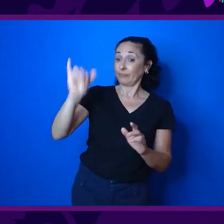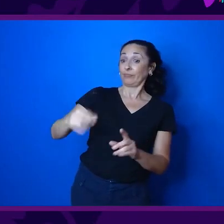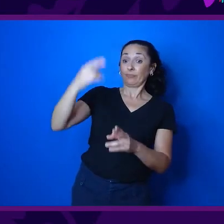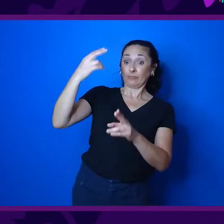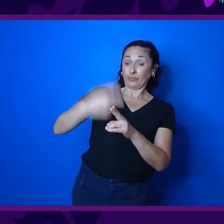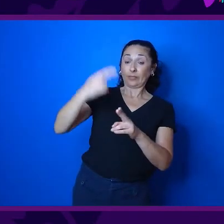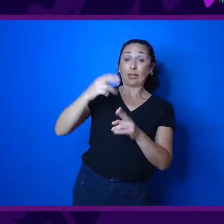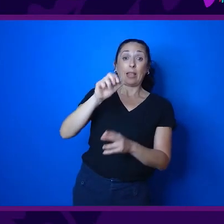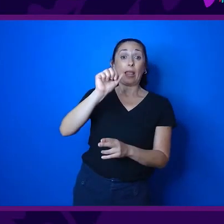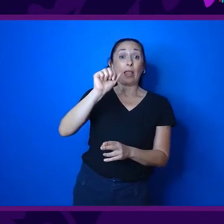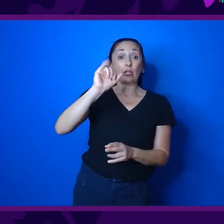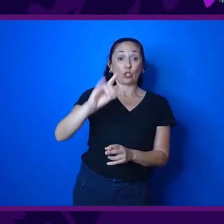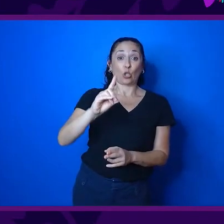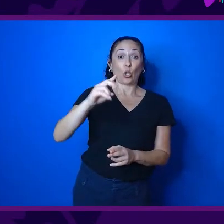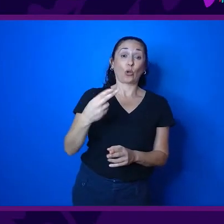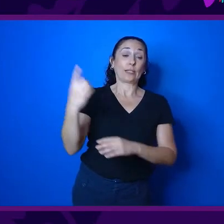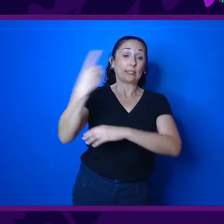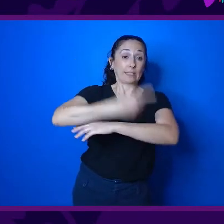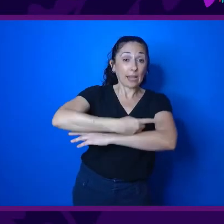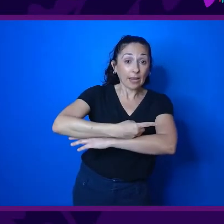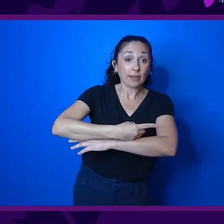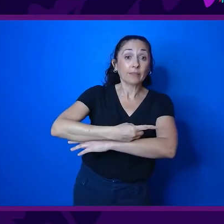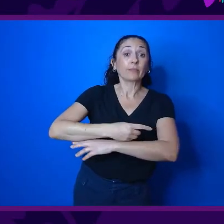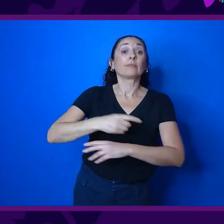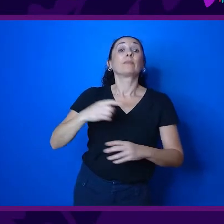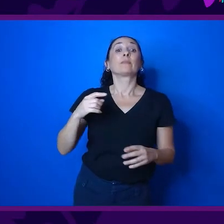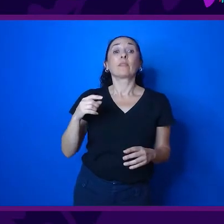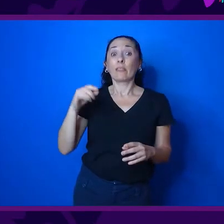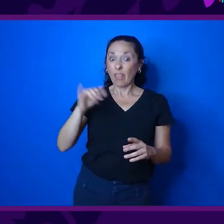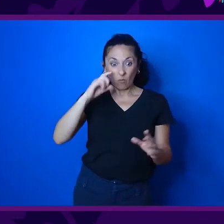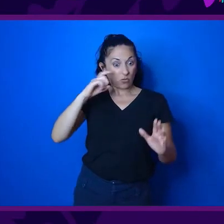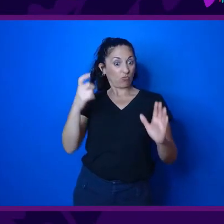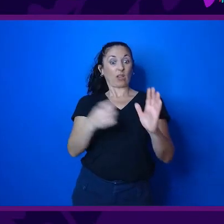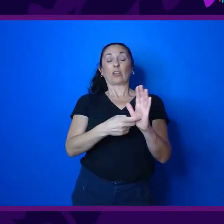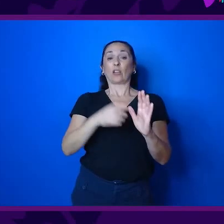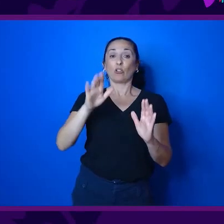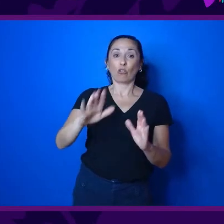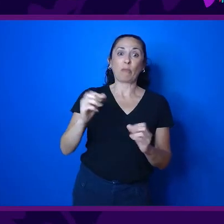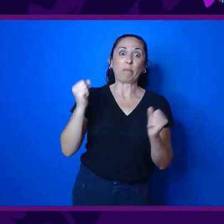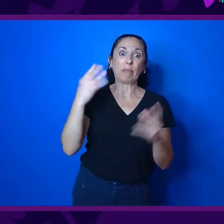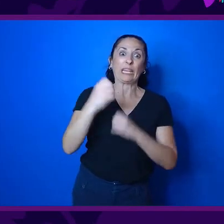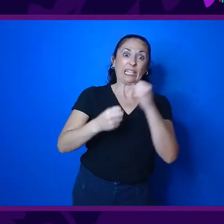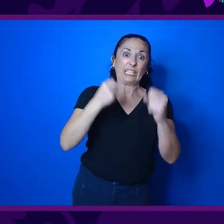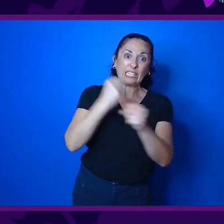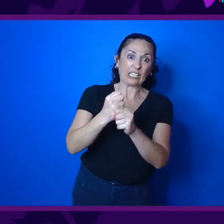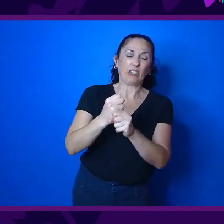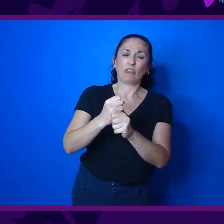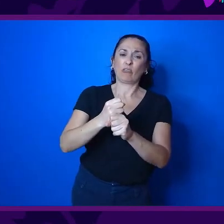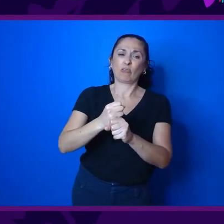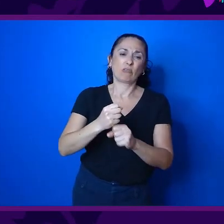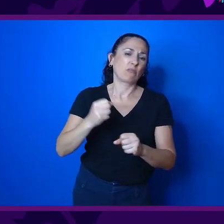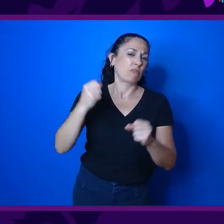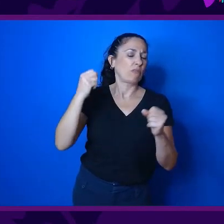California. The bill was in recognition of her decades of activism for social, labor, and civil